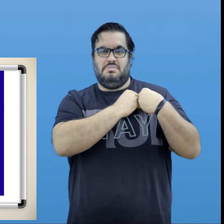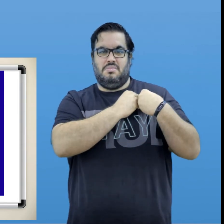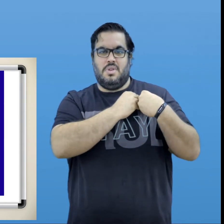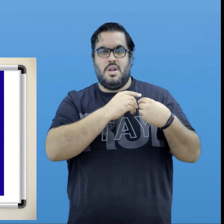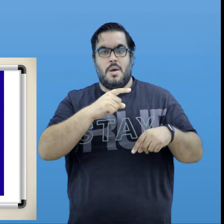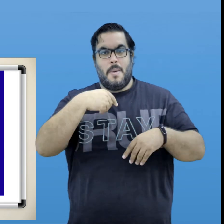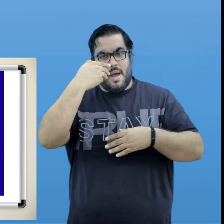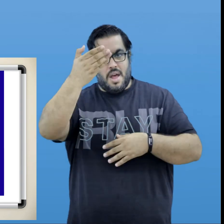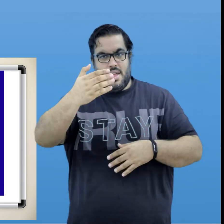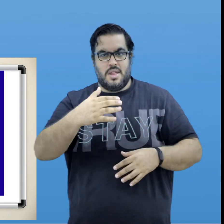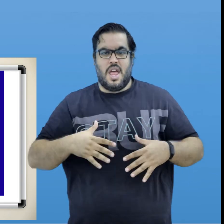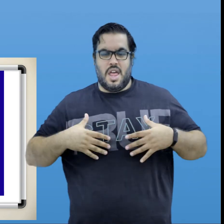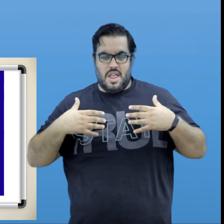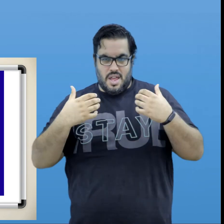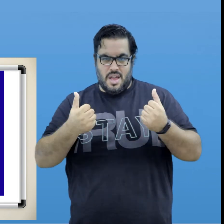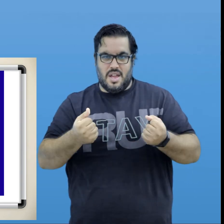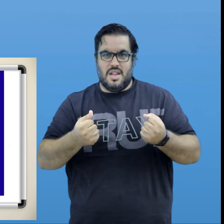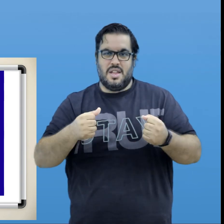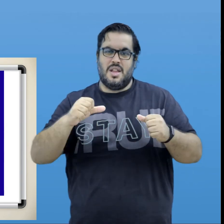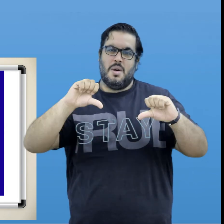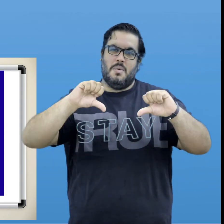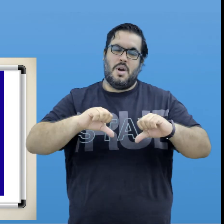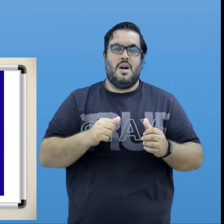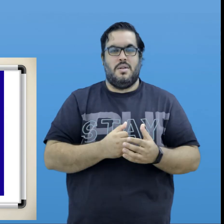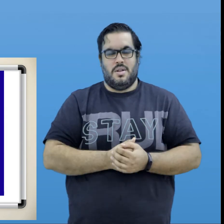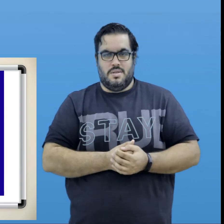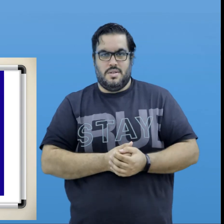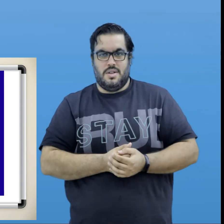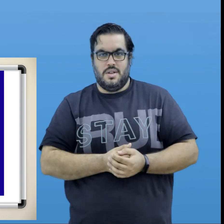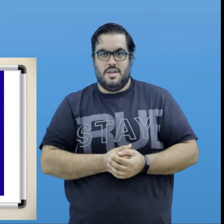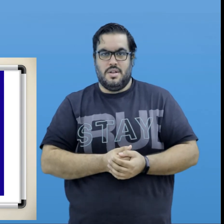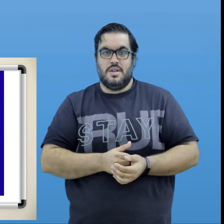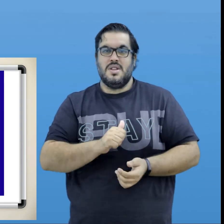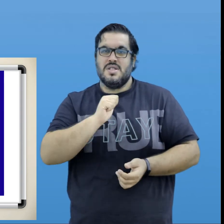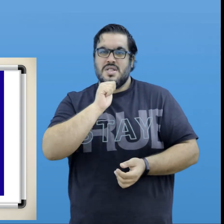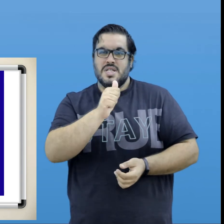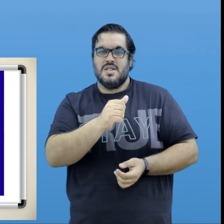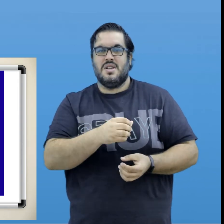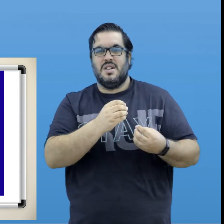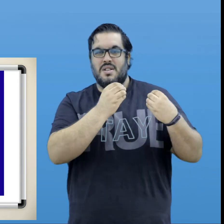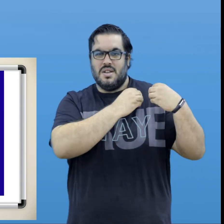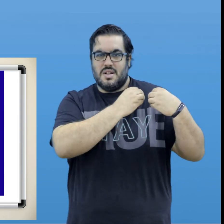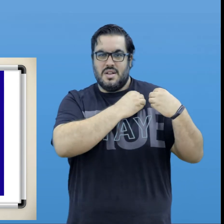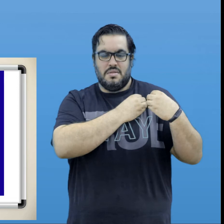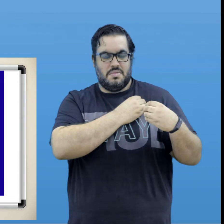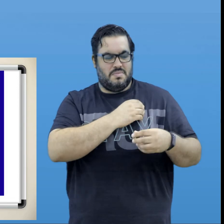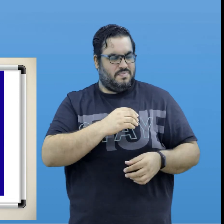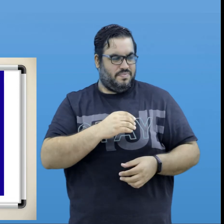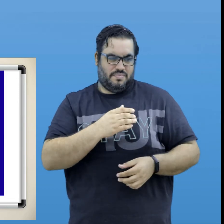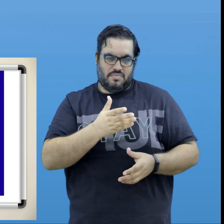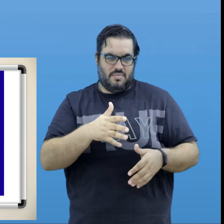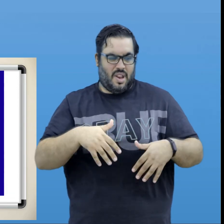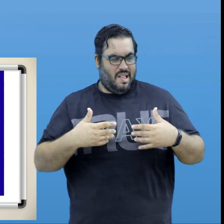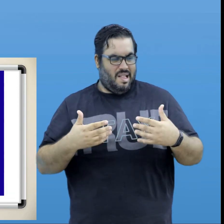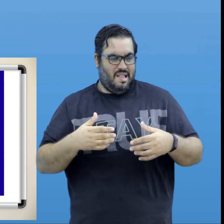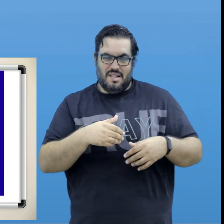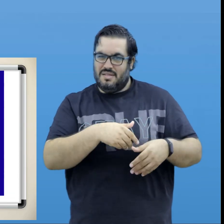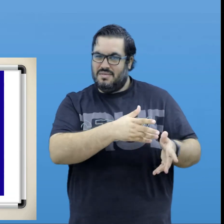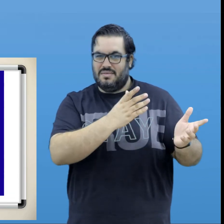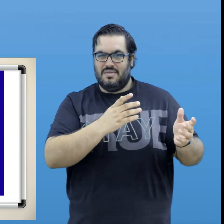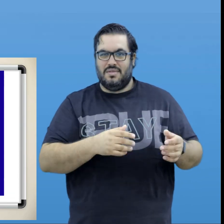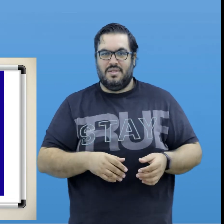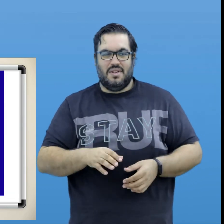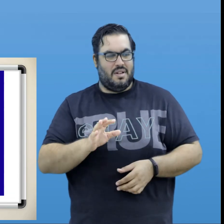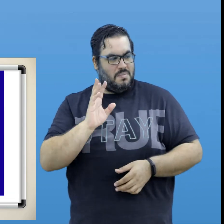irresponsibly. It's an adverb. The closest meaning to this word is carelessly. Here we have